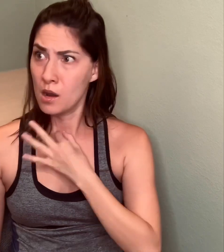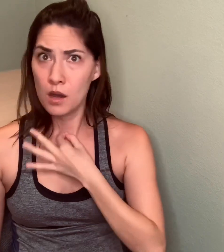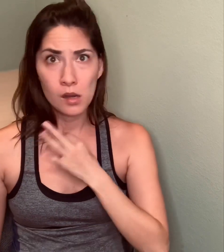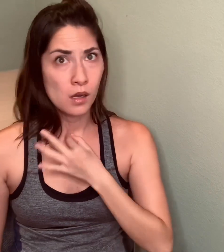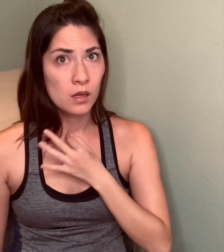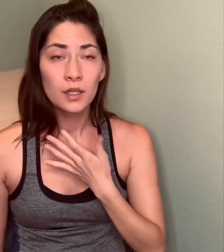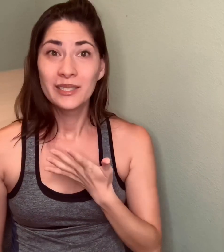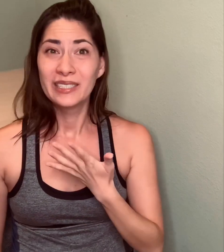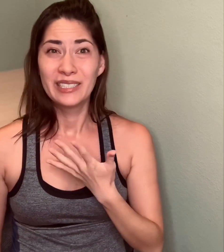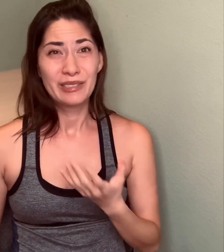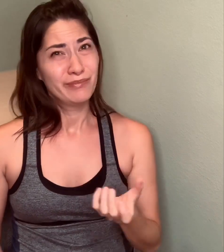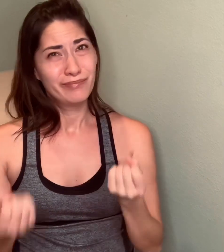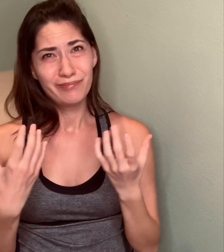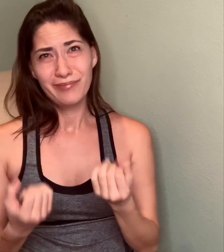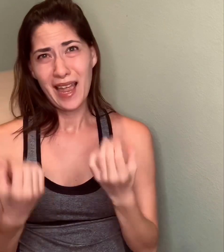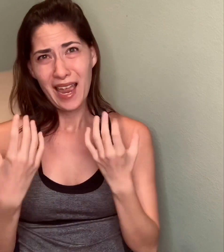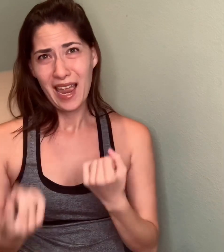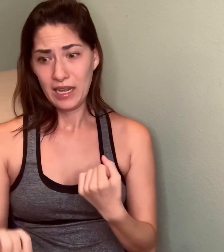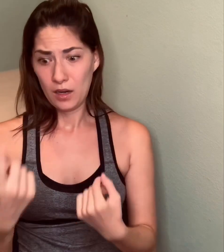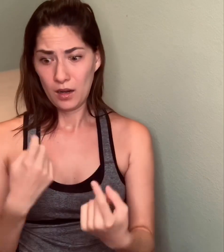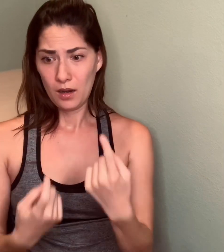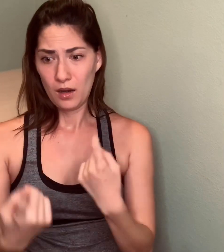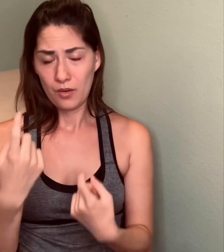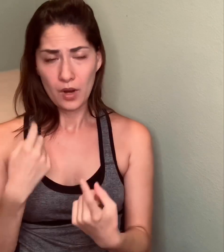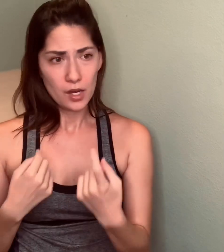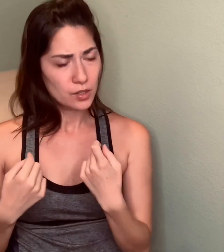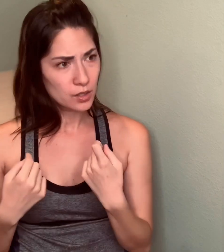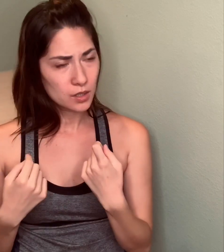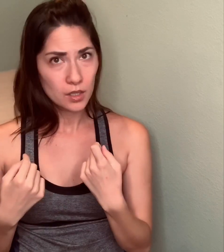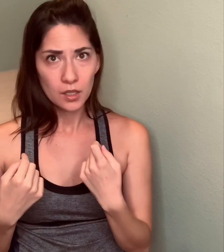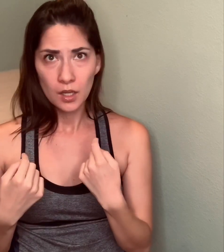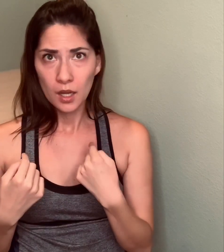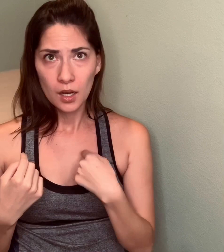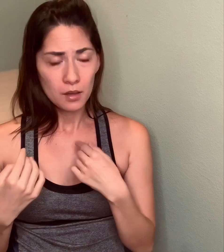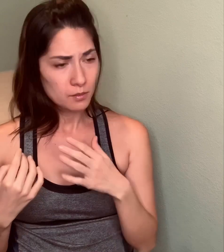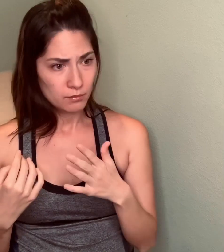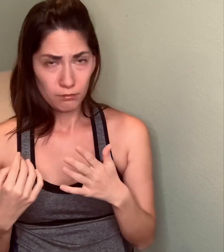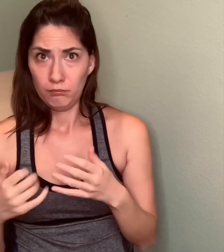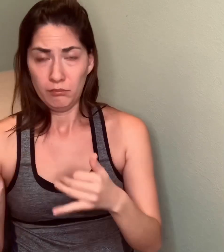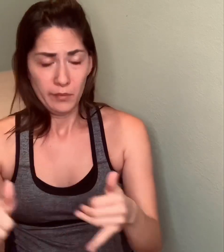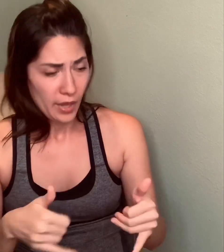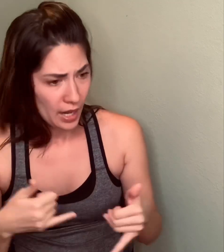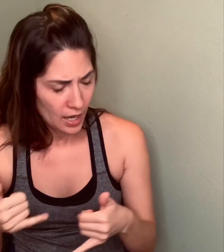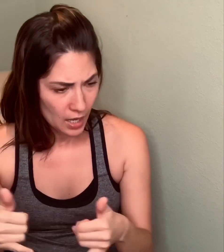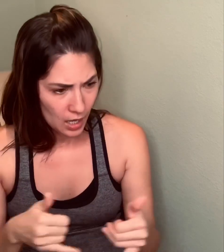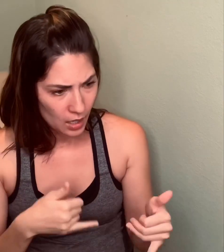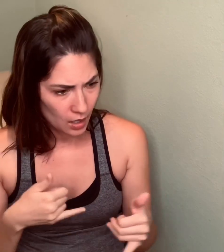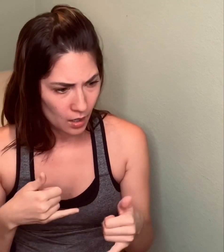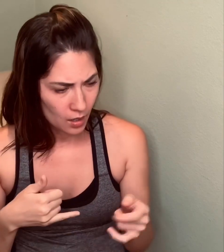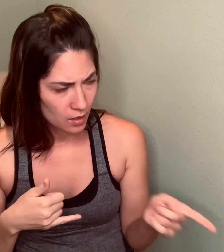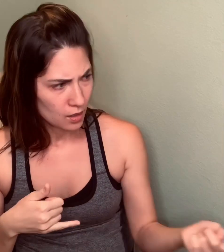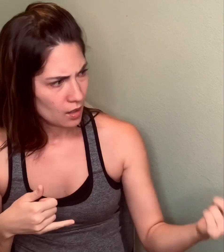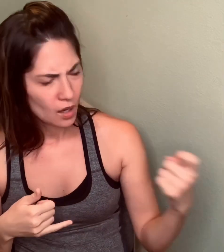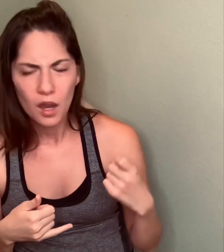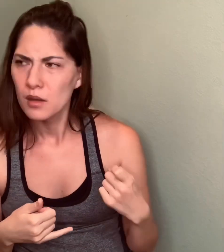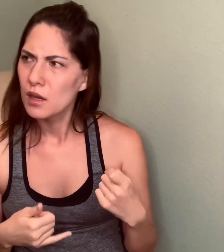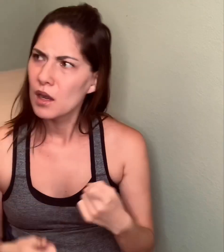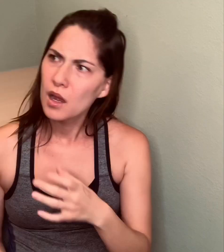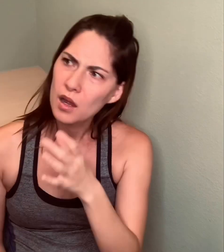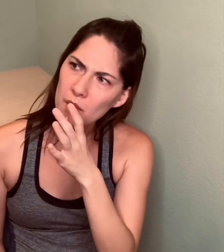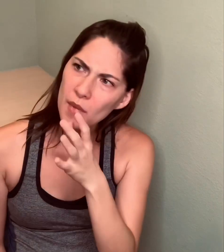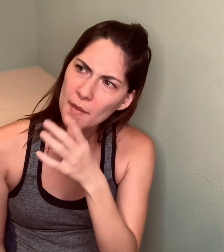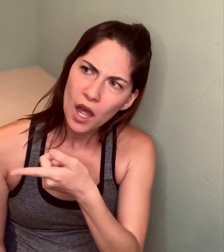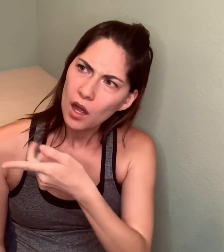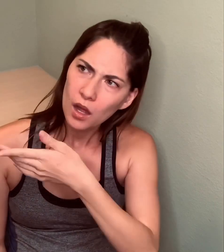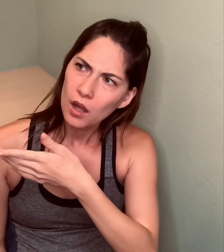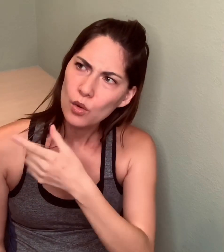so many questions where I'm like, wow, we were just throwing a ball out of nowhere, and you